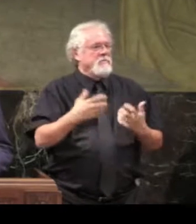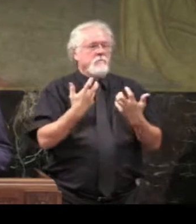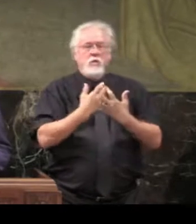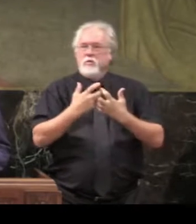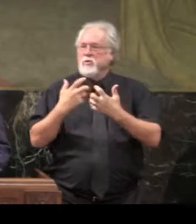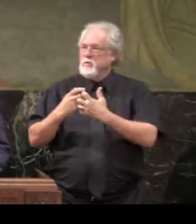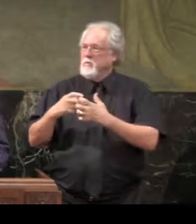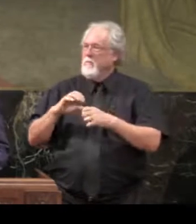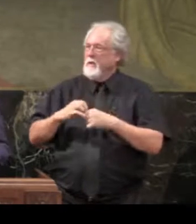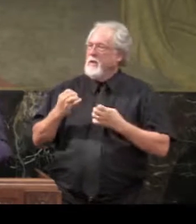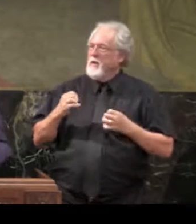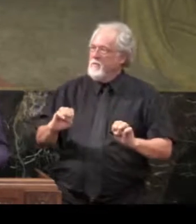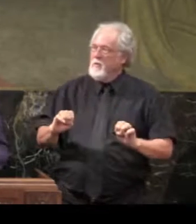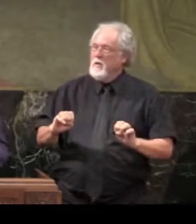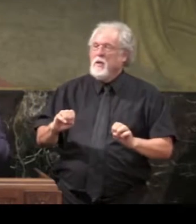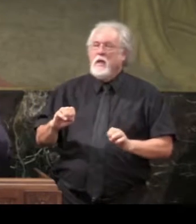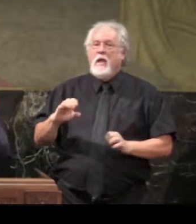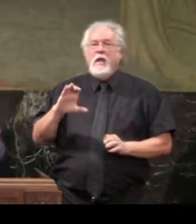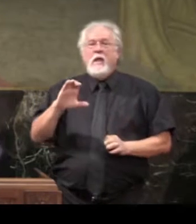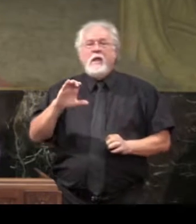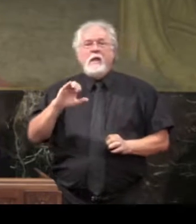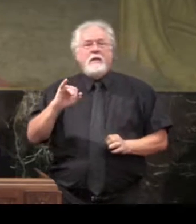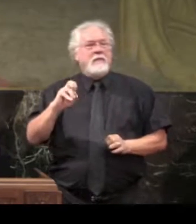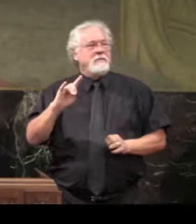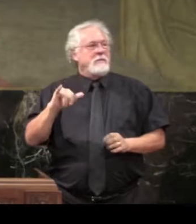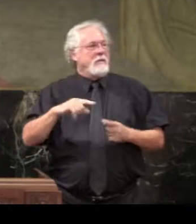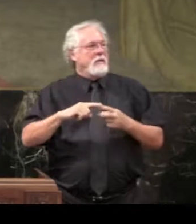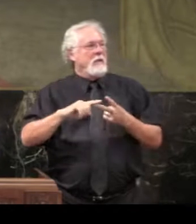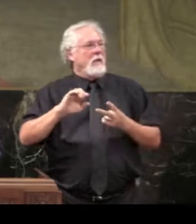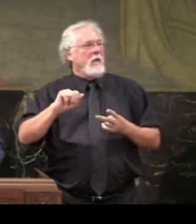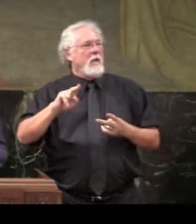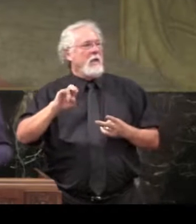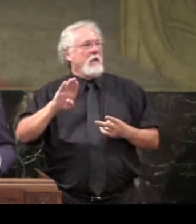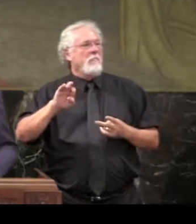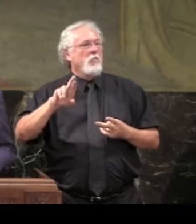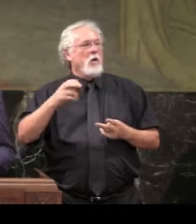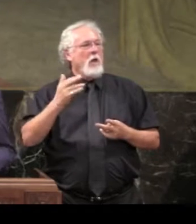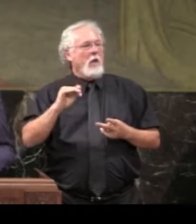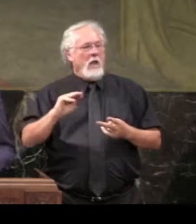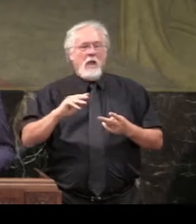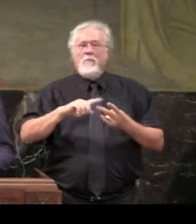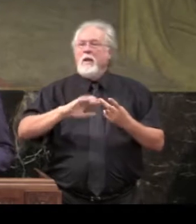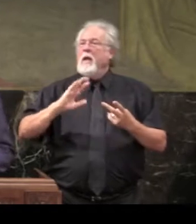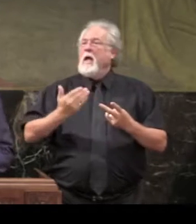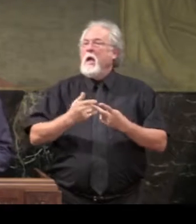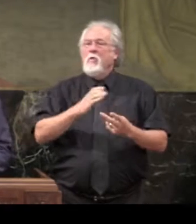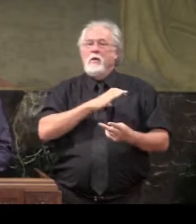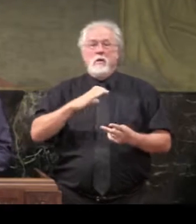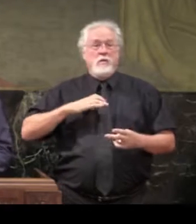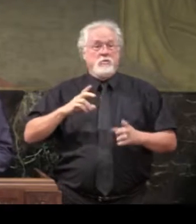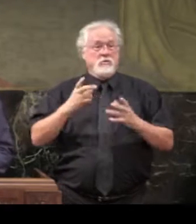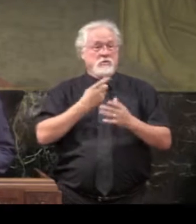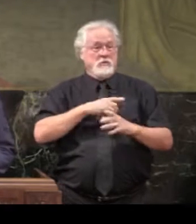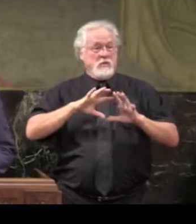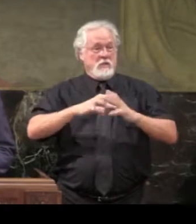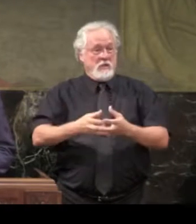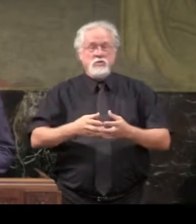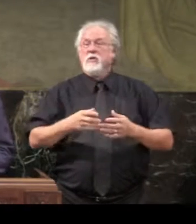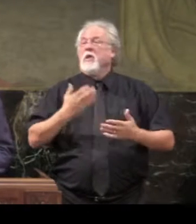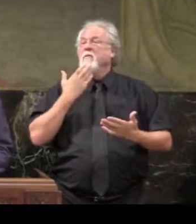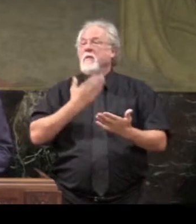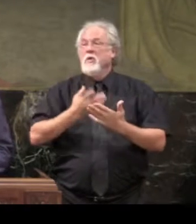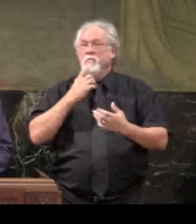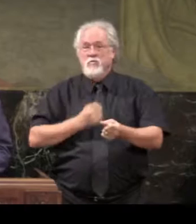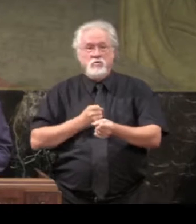partnership and effort. From Senator Cassidy and Congressman Abraham and Bustani and our entire congressional delegation, I want to thank you for the